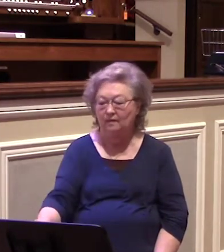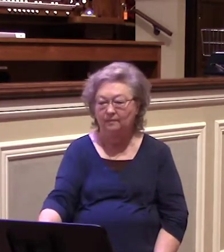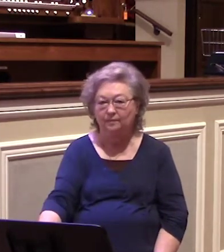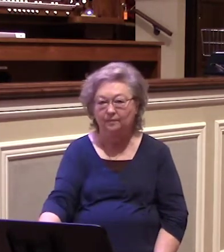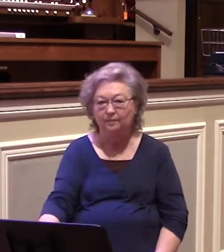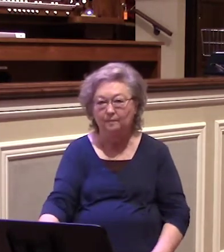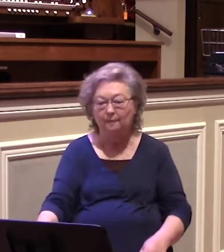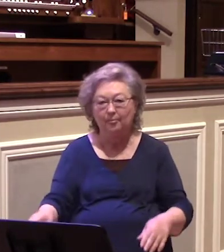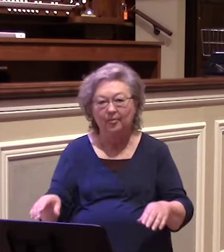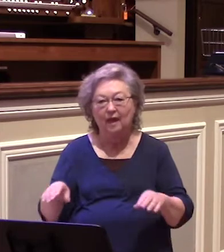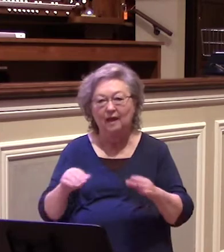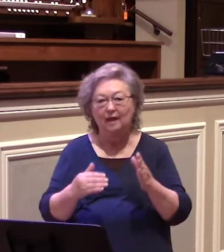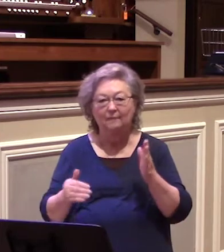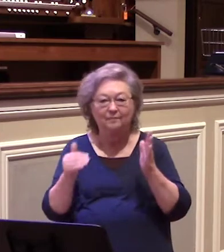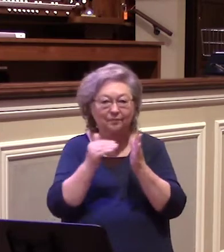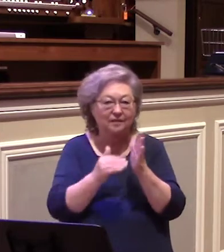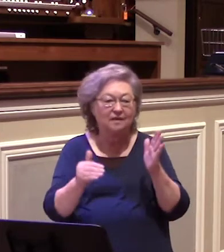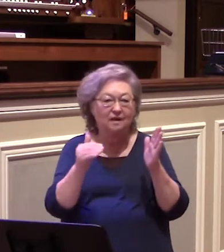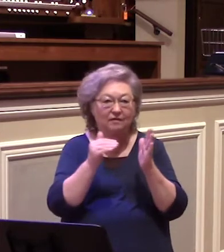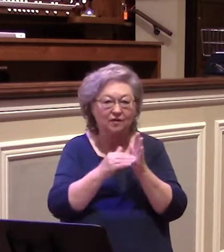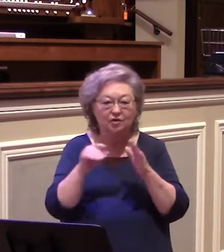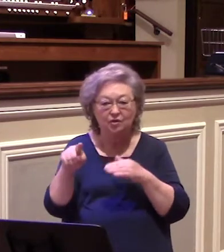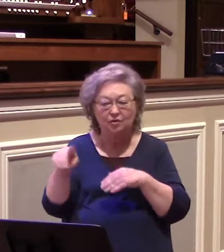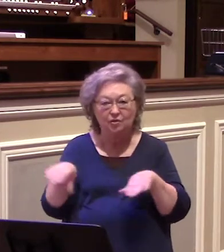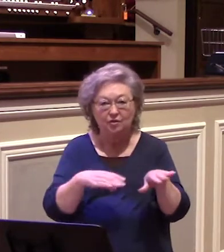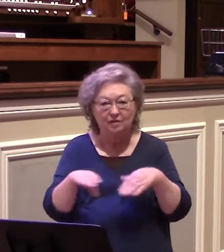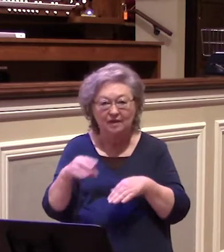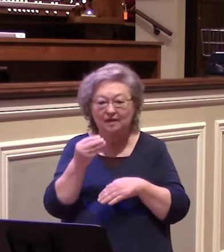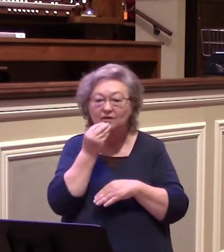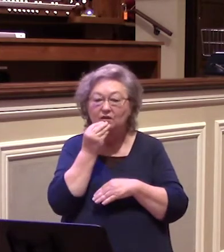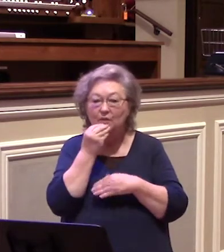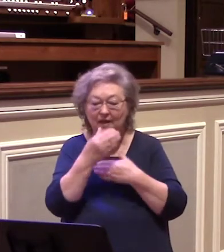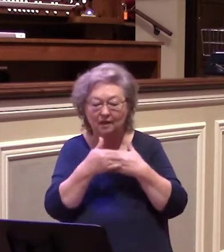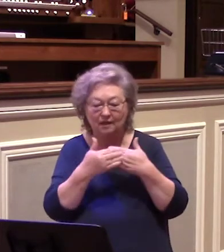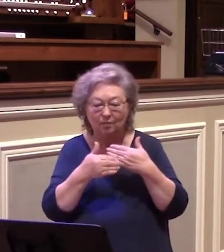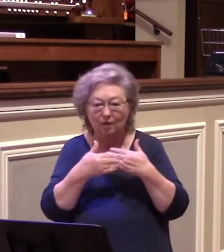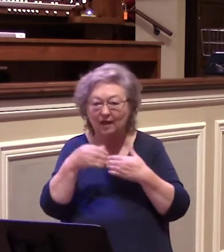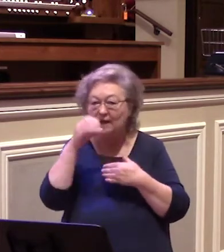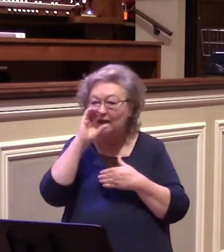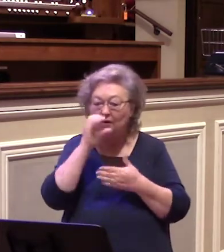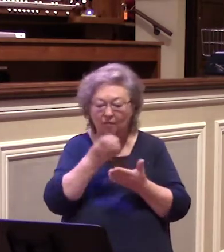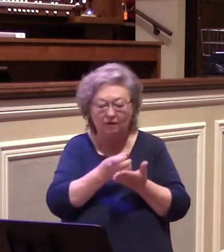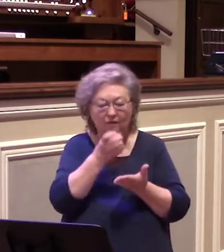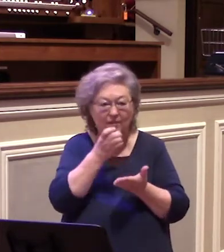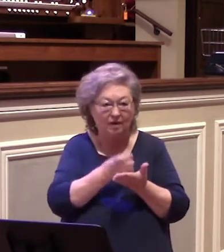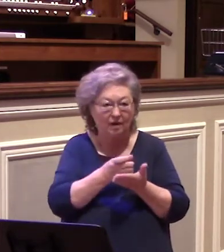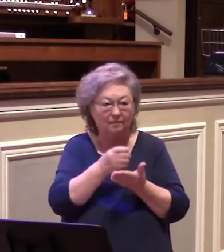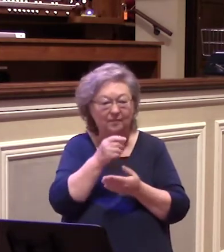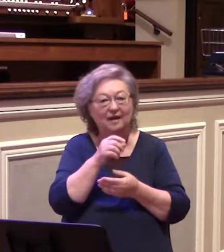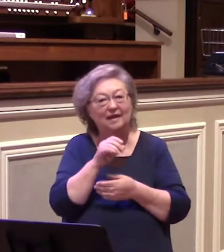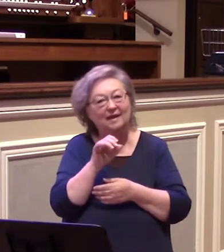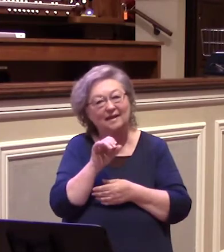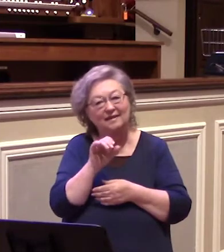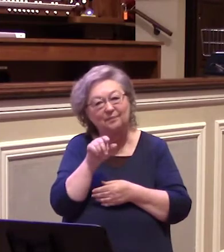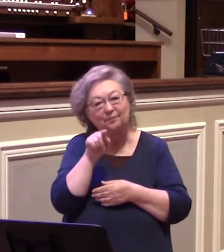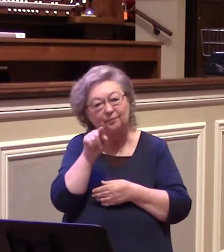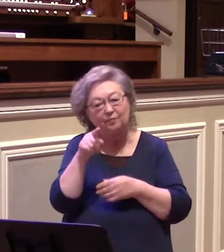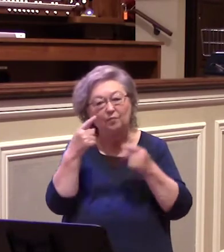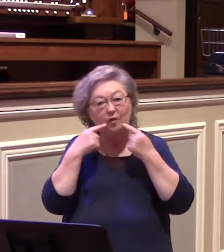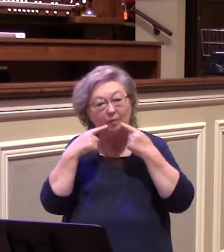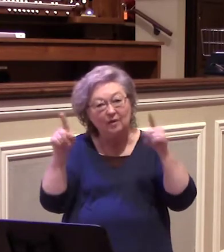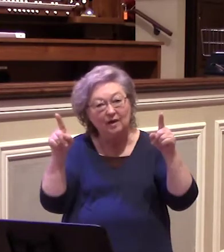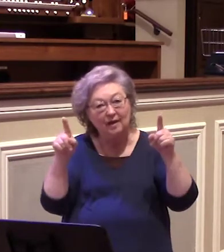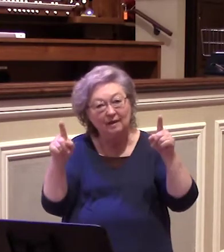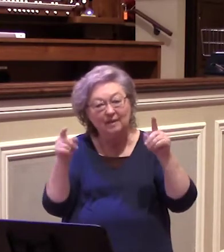For as often as you eat this bread and drink the cup, you proclaim the Lord's death until he comes. Pray with me